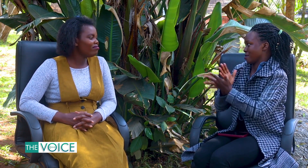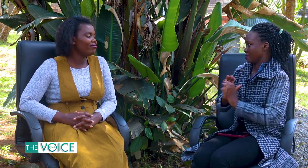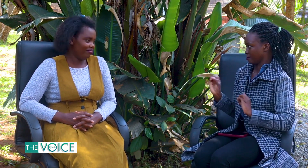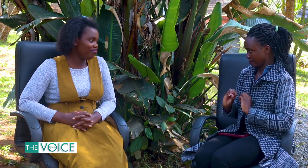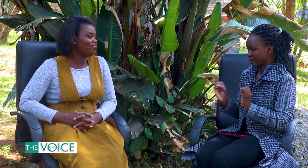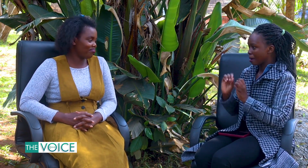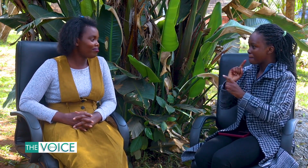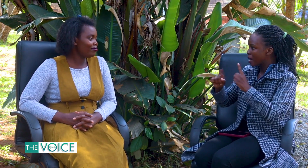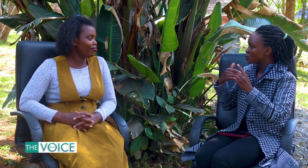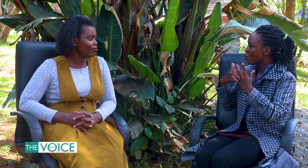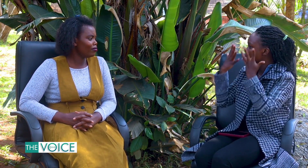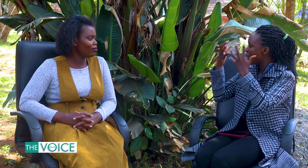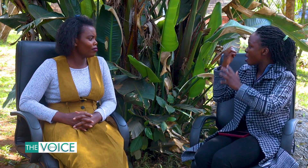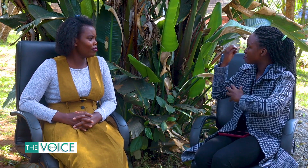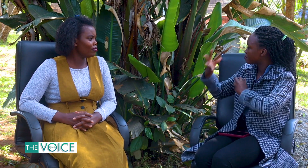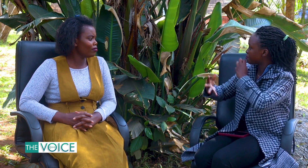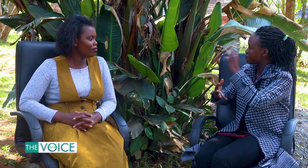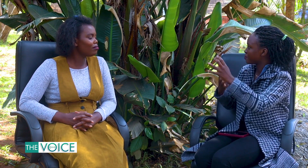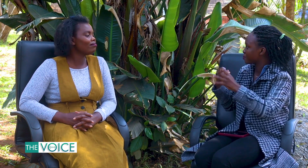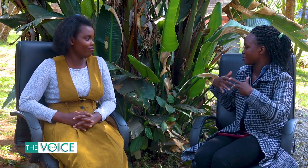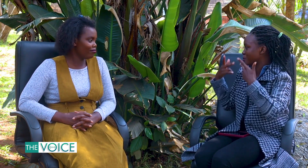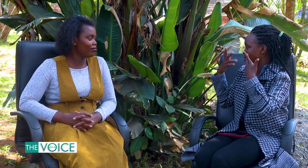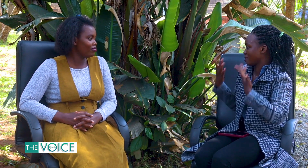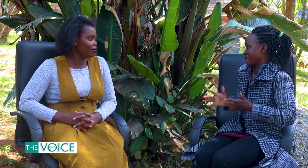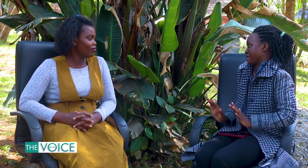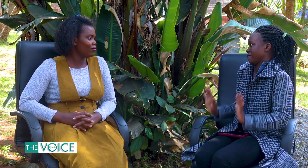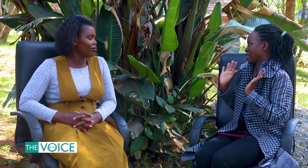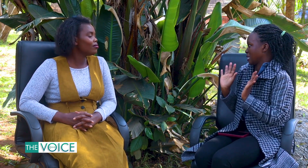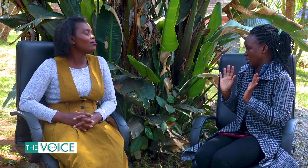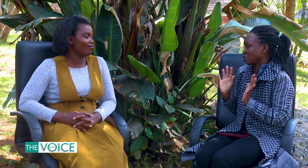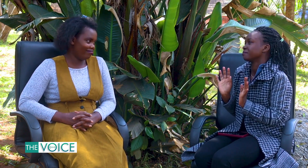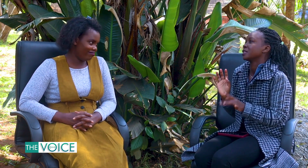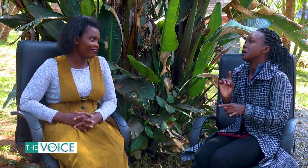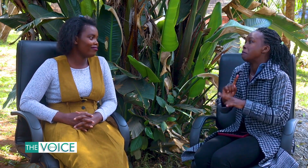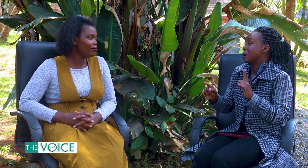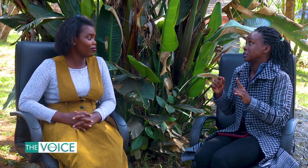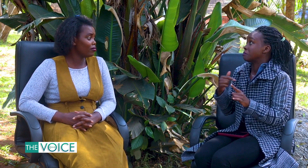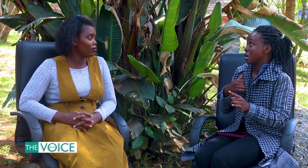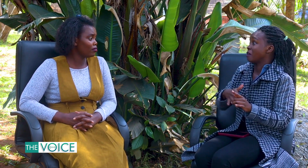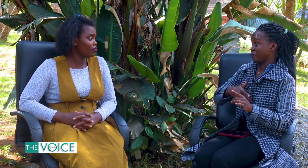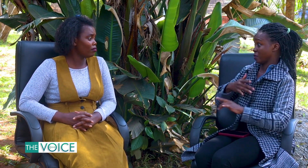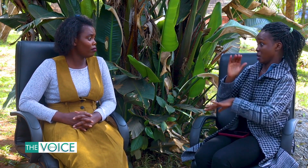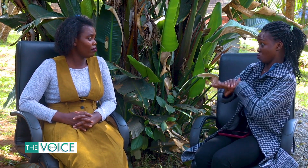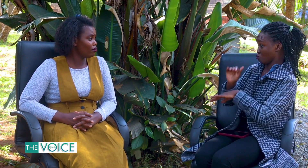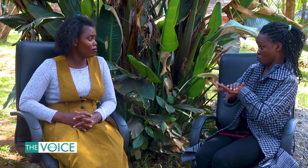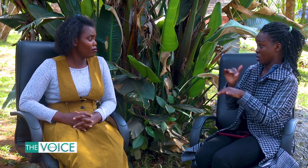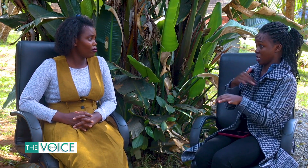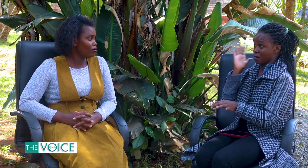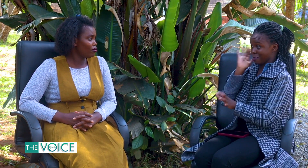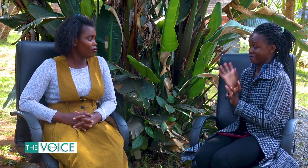So when I'm using my hands to communicate, it is very, very easy and it is seamless for me.